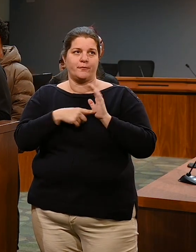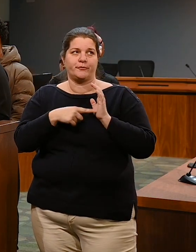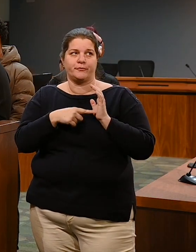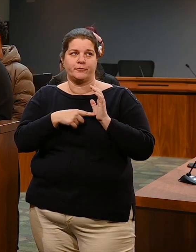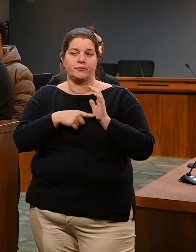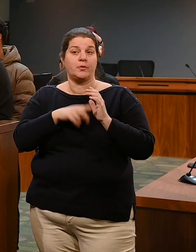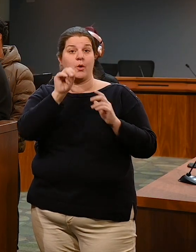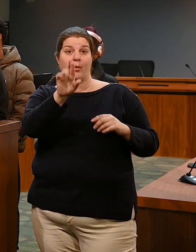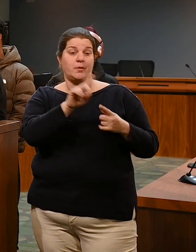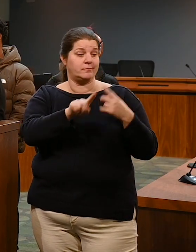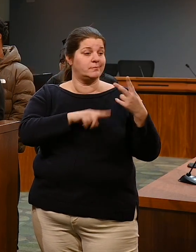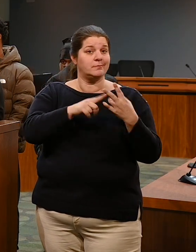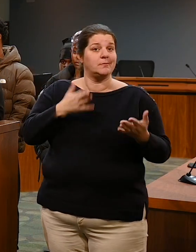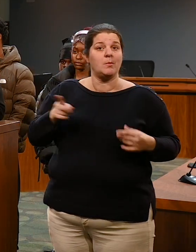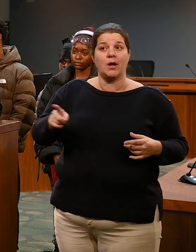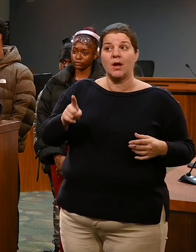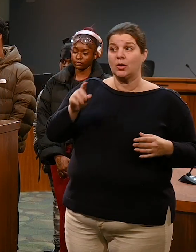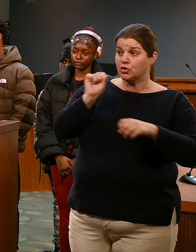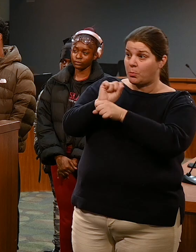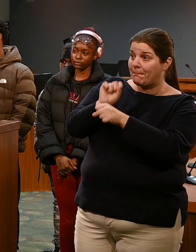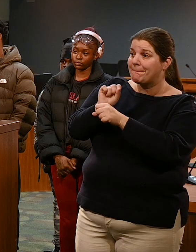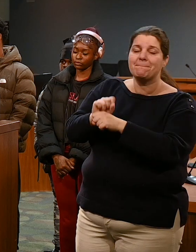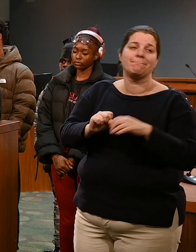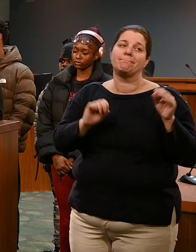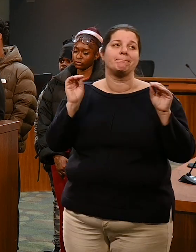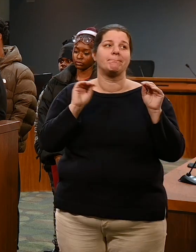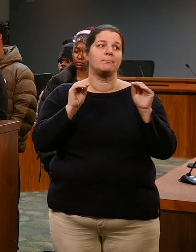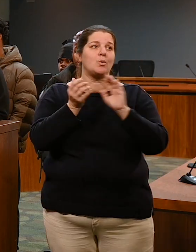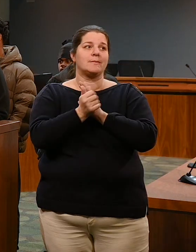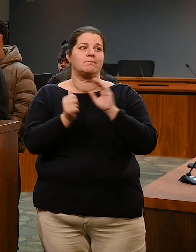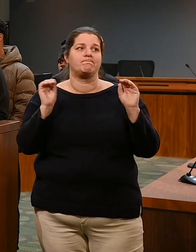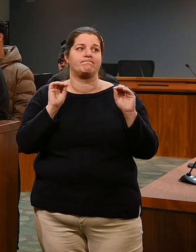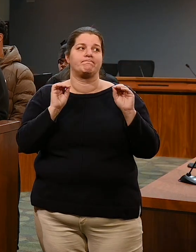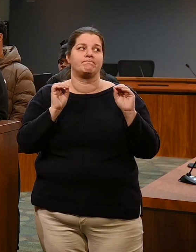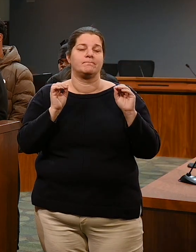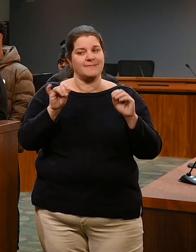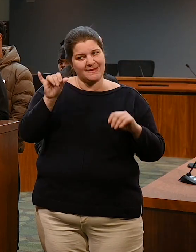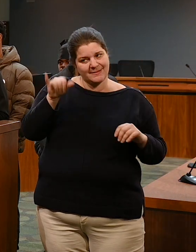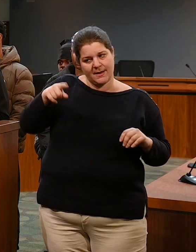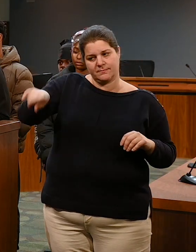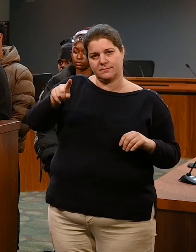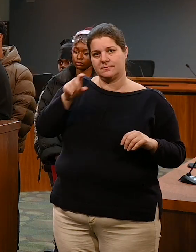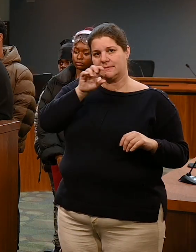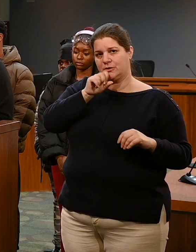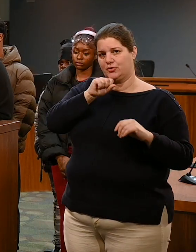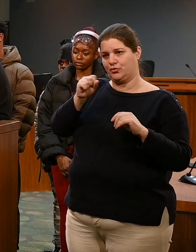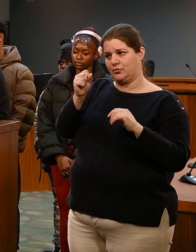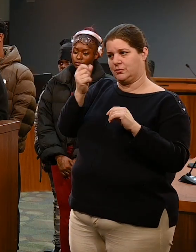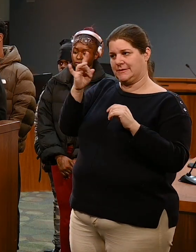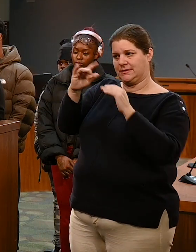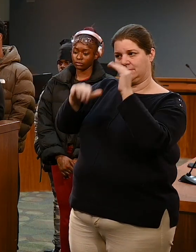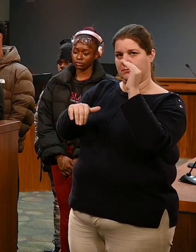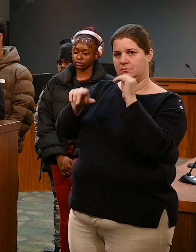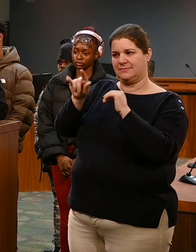because they don't have the skills. That's the 24% that we're talking about. I'm grateful for the opportunity to